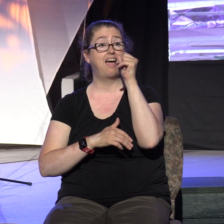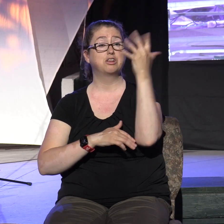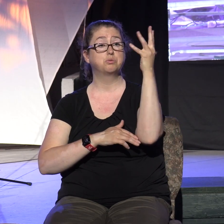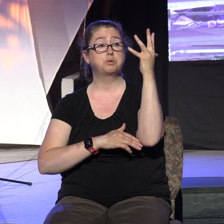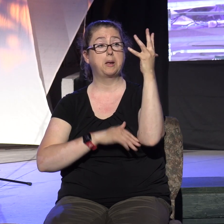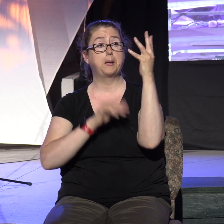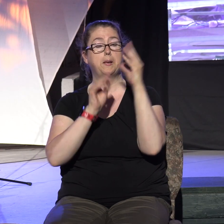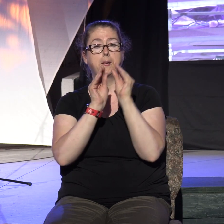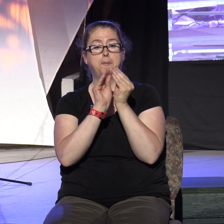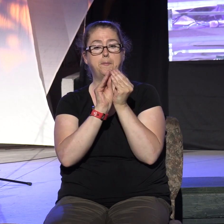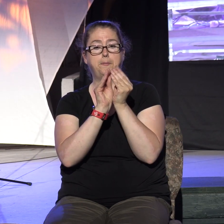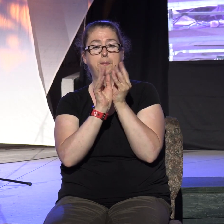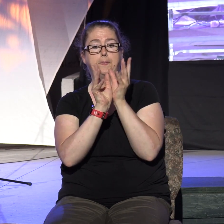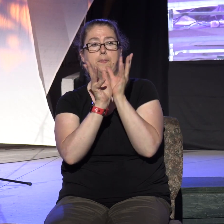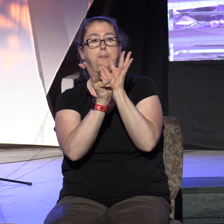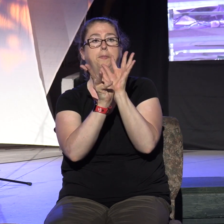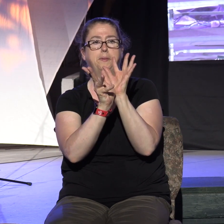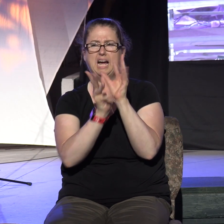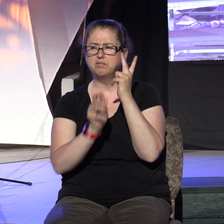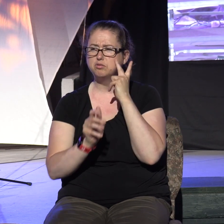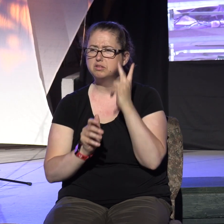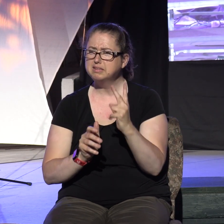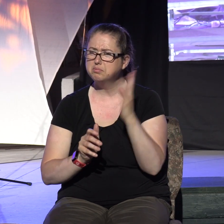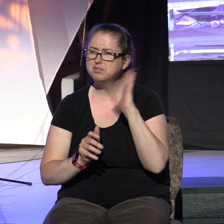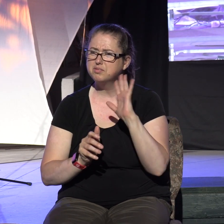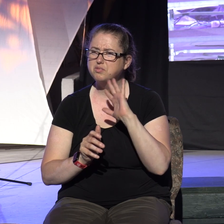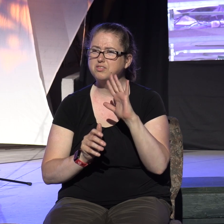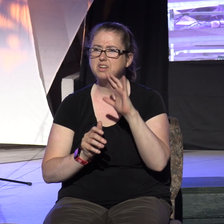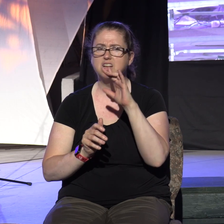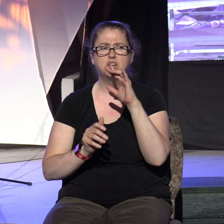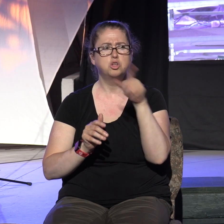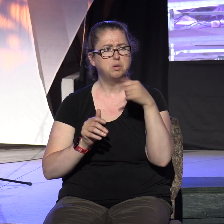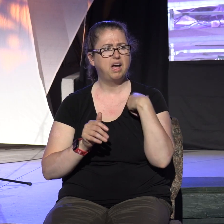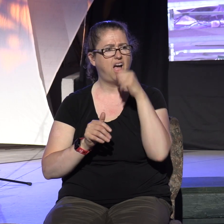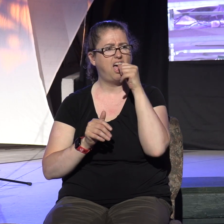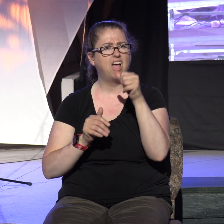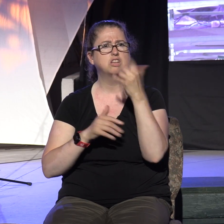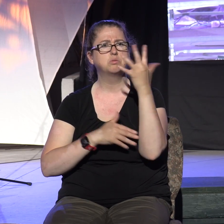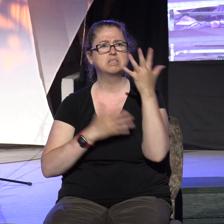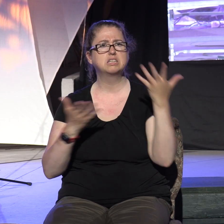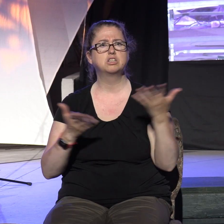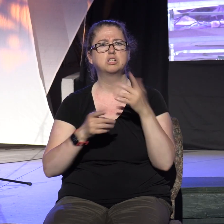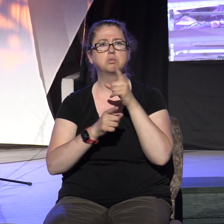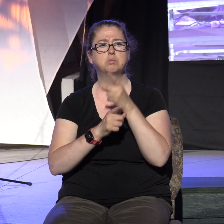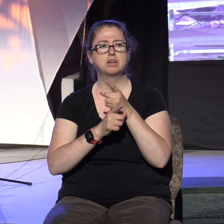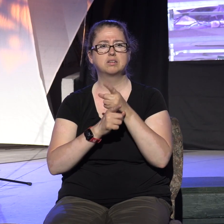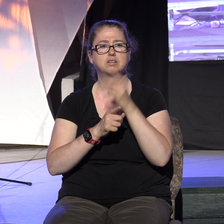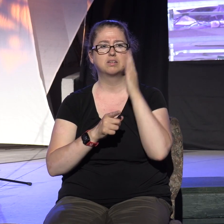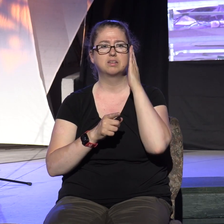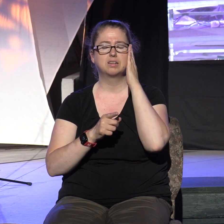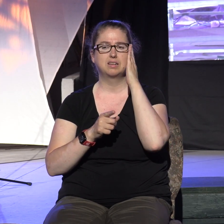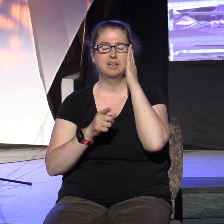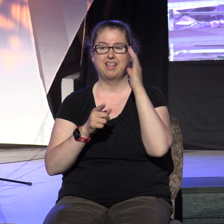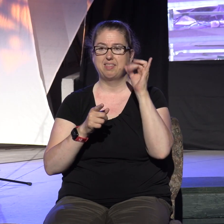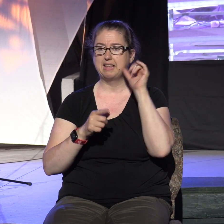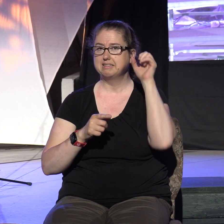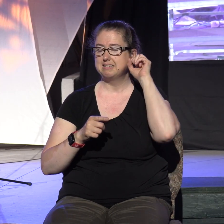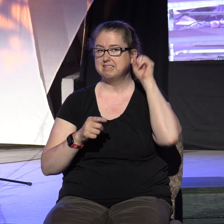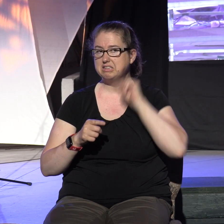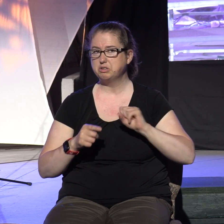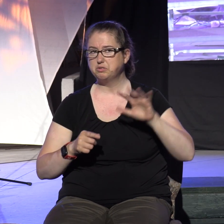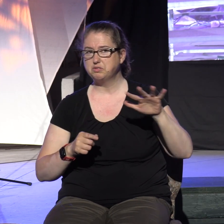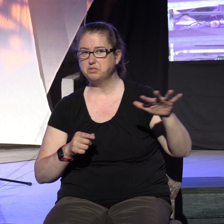shimmering silver, a majestic tree in full blossom. Your hair grows